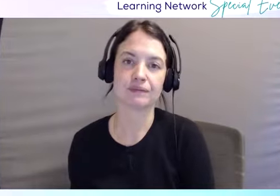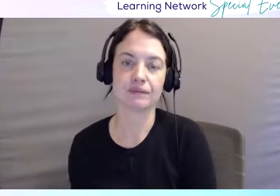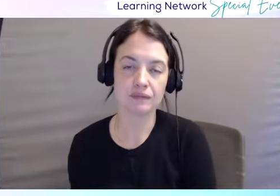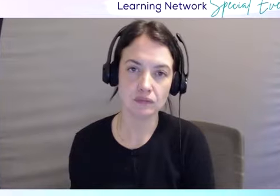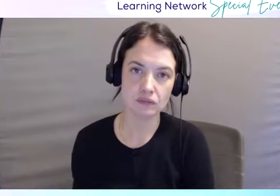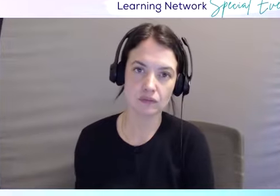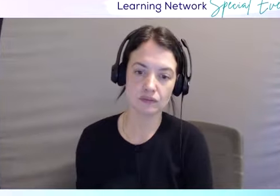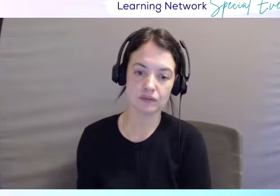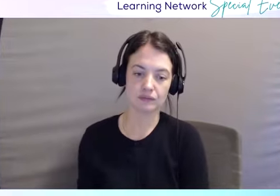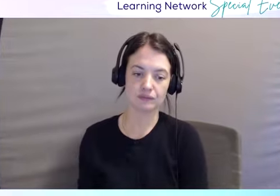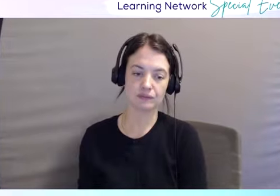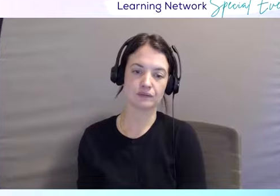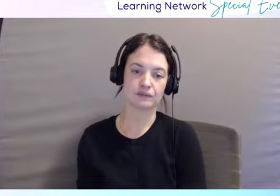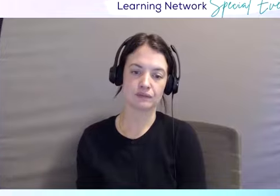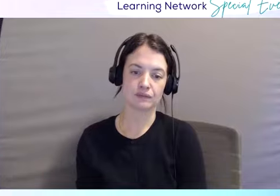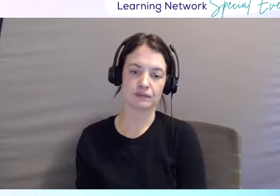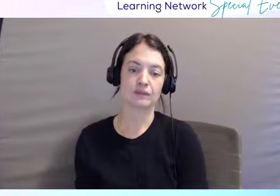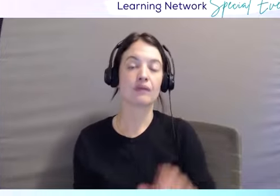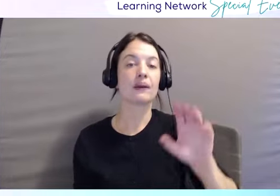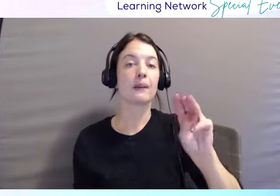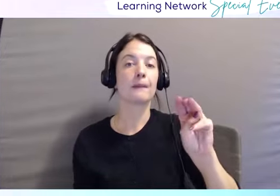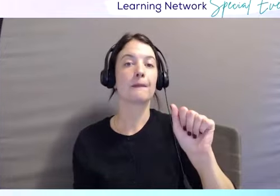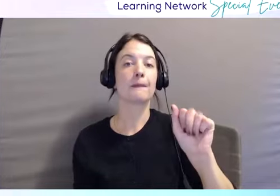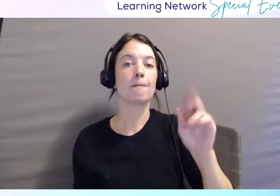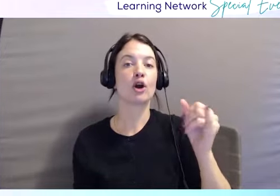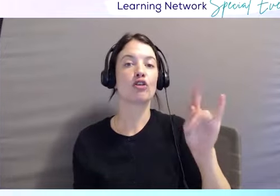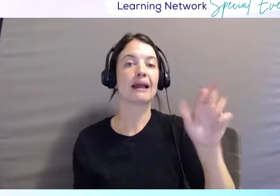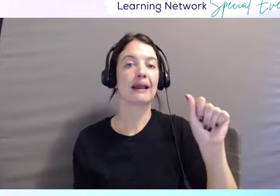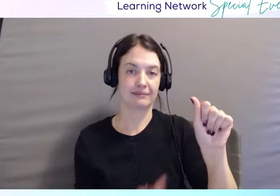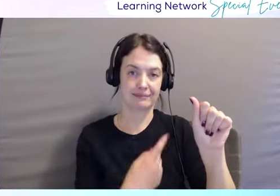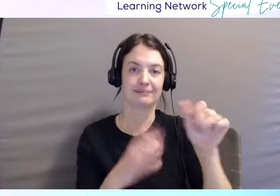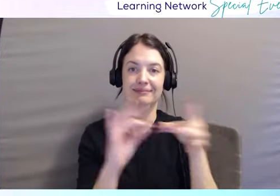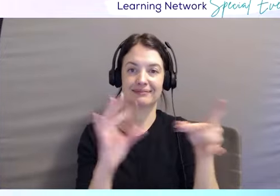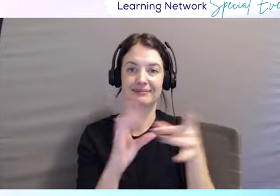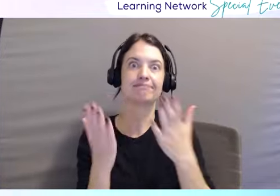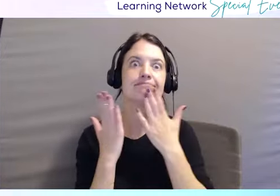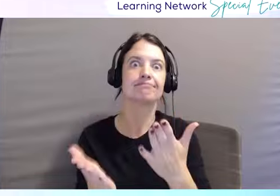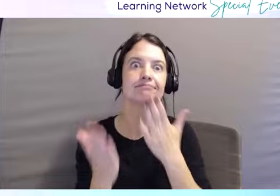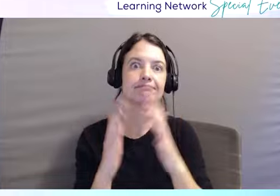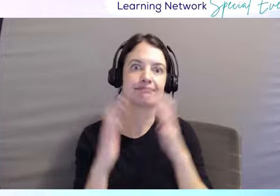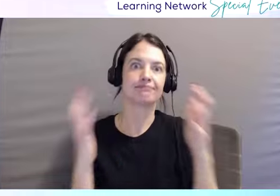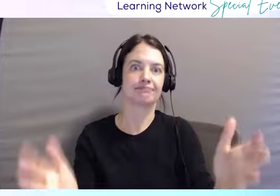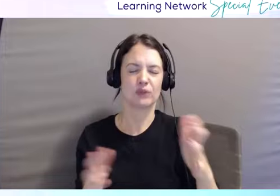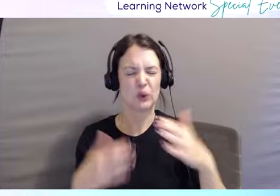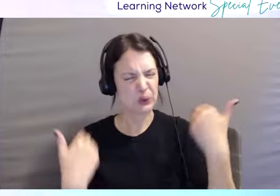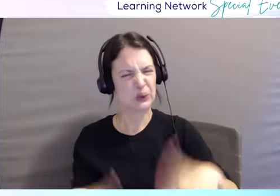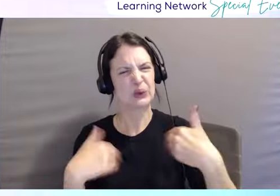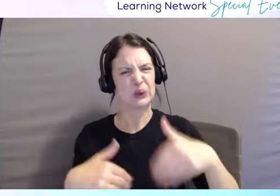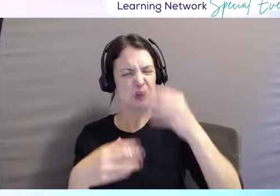Thank you so much, Dr. Lorraine Greaves, for that really rich and detailed presentation on intimate partner violence